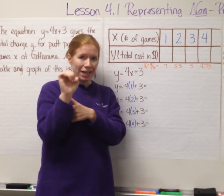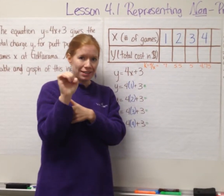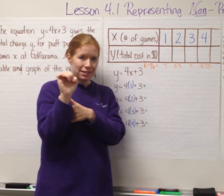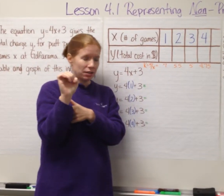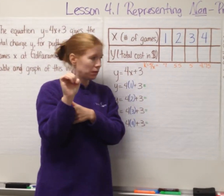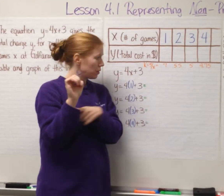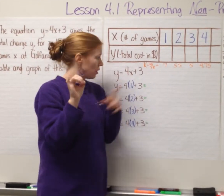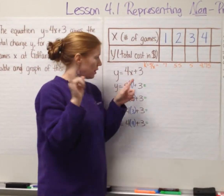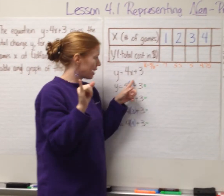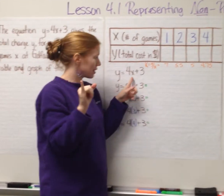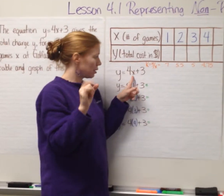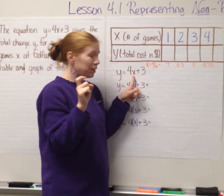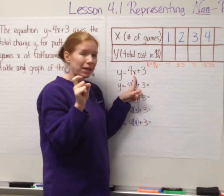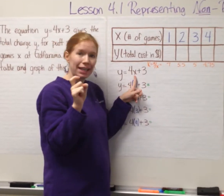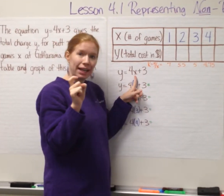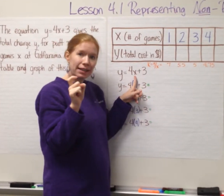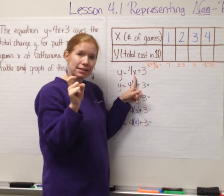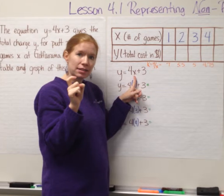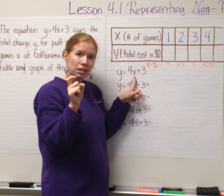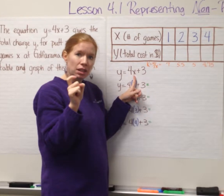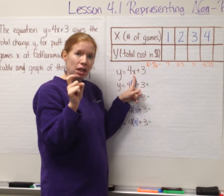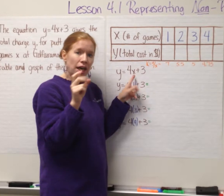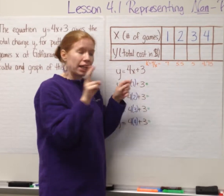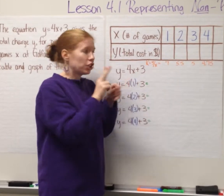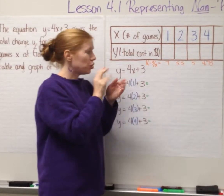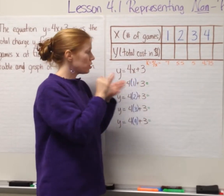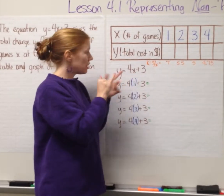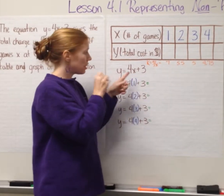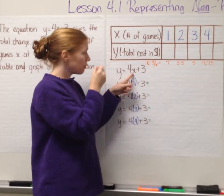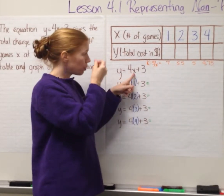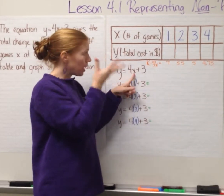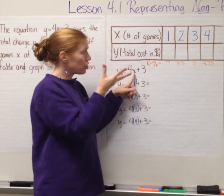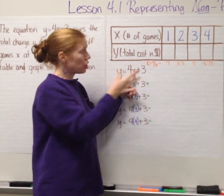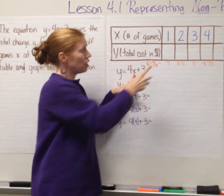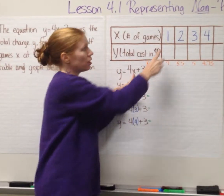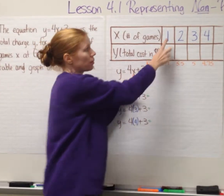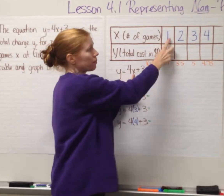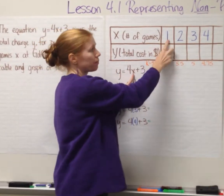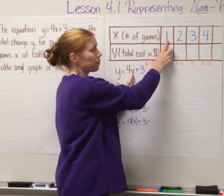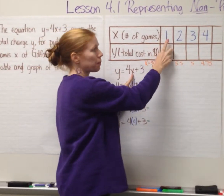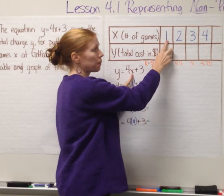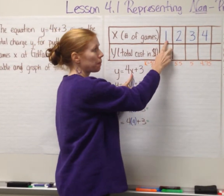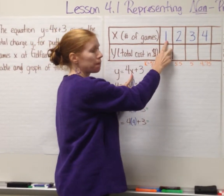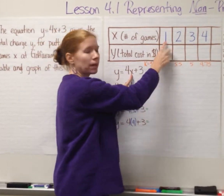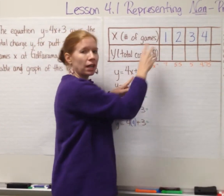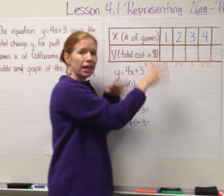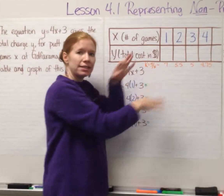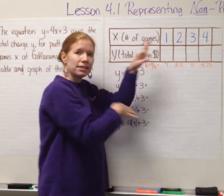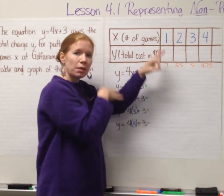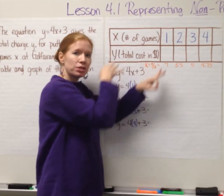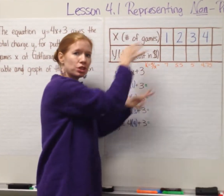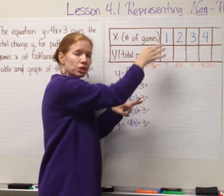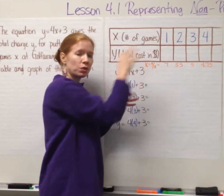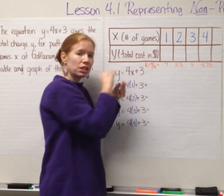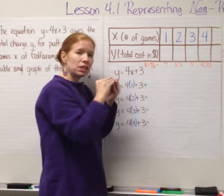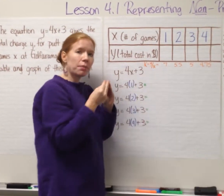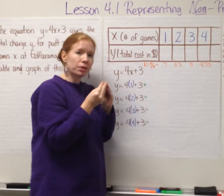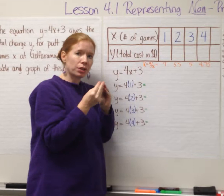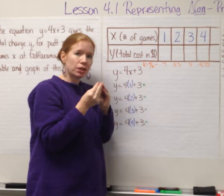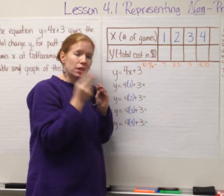rate. That's going to be my X. I can use this information and substitute the number to